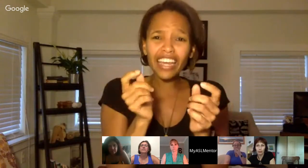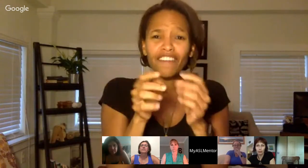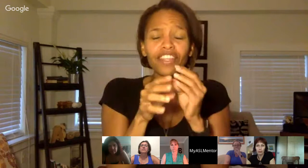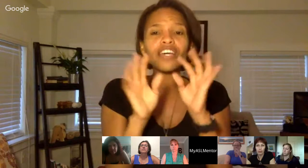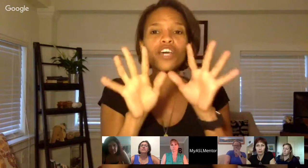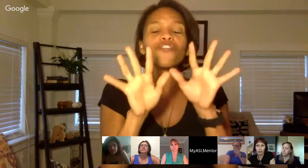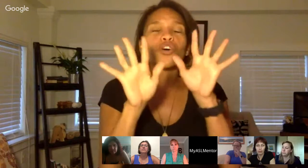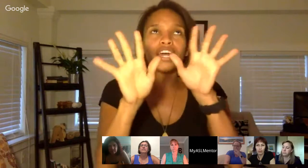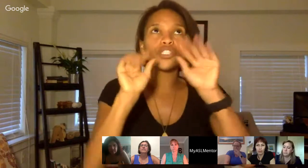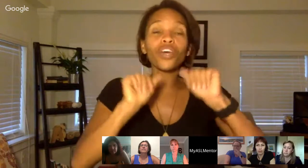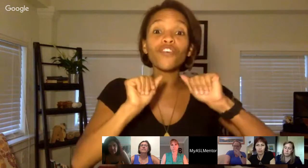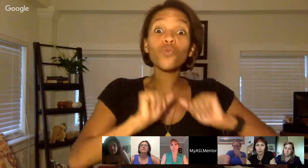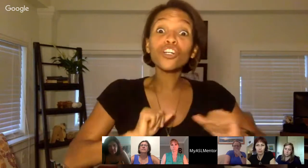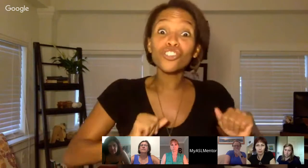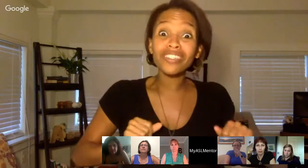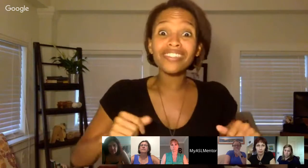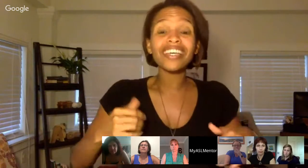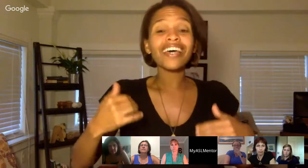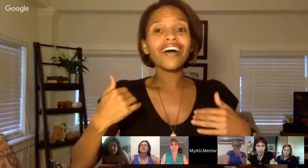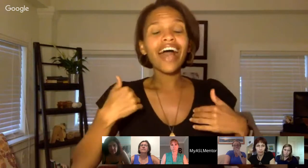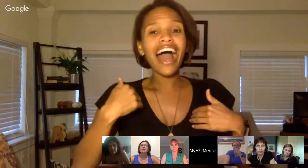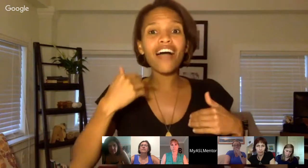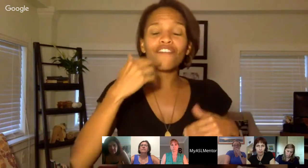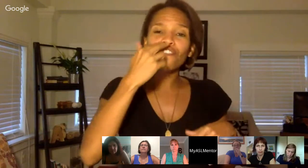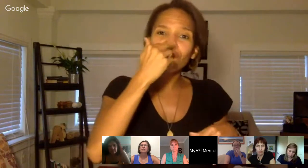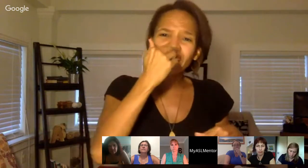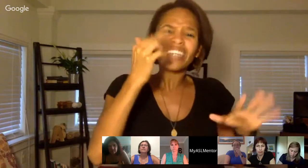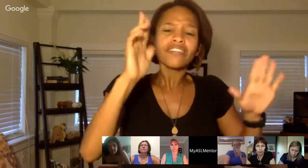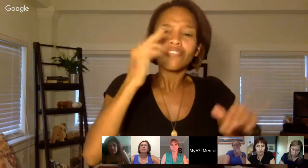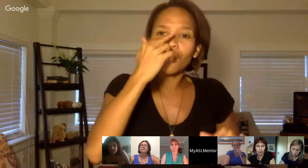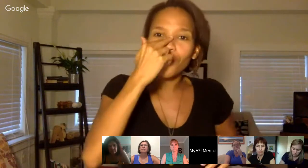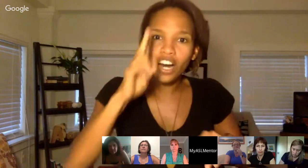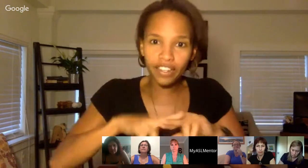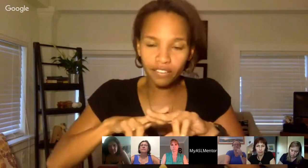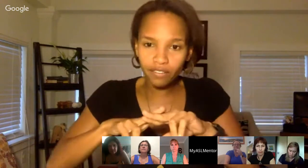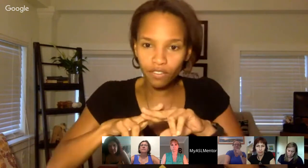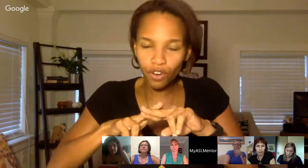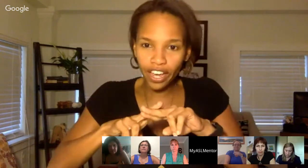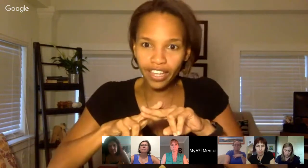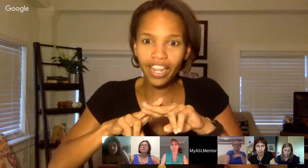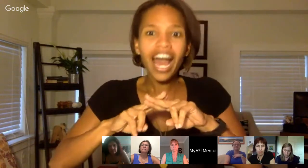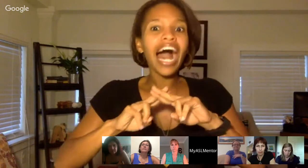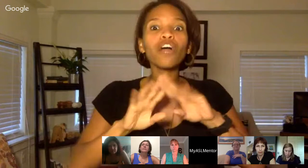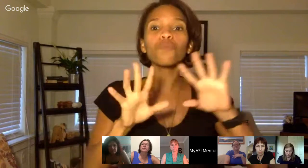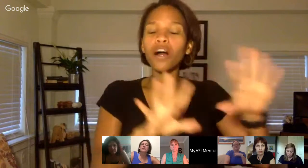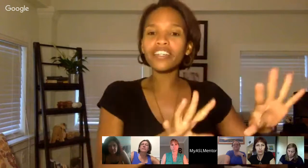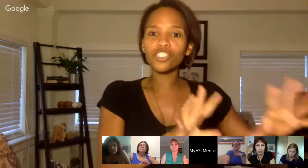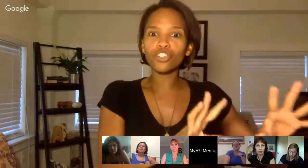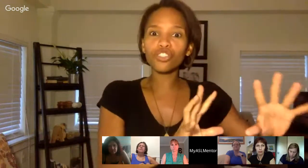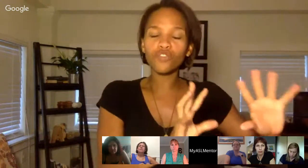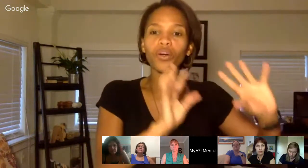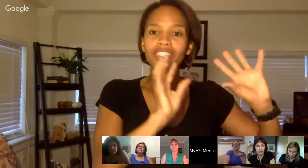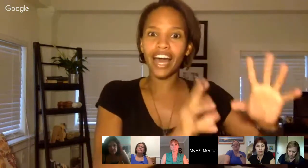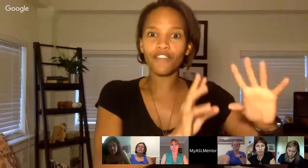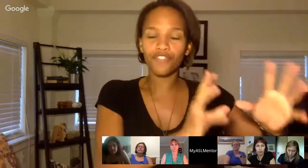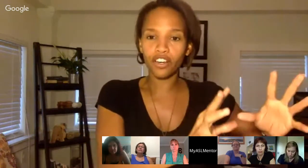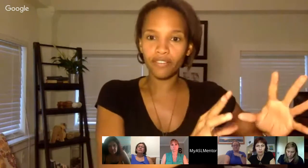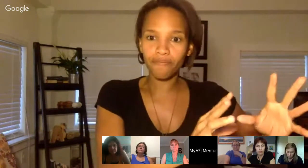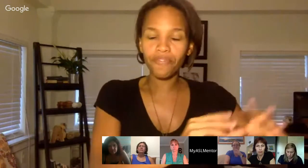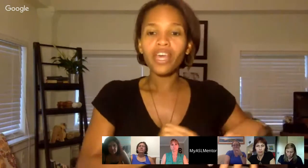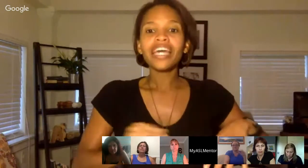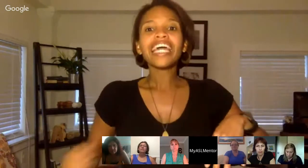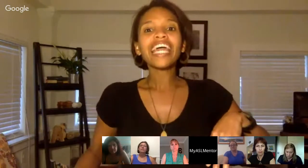then okay, so if it were just have fun, right? I would probably still just voice have